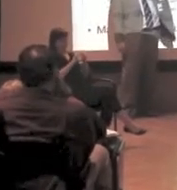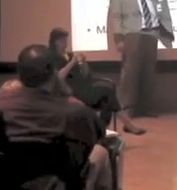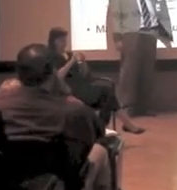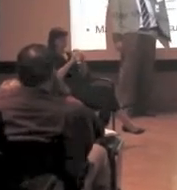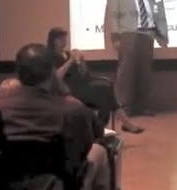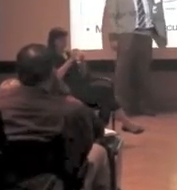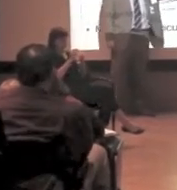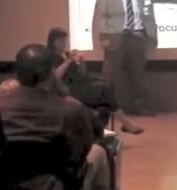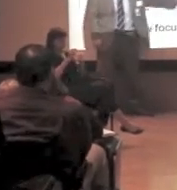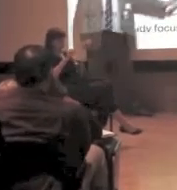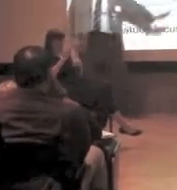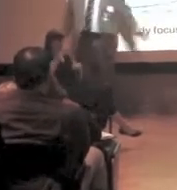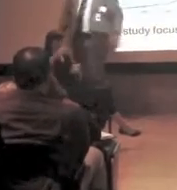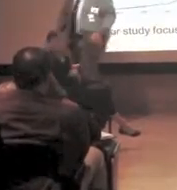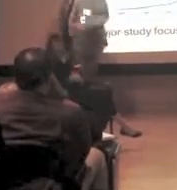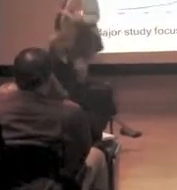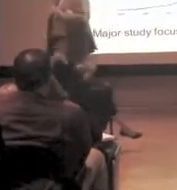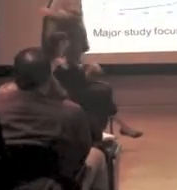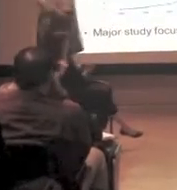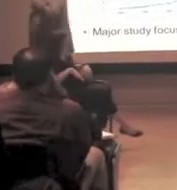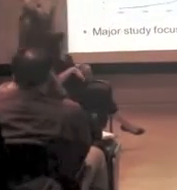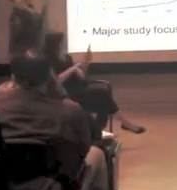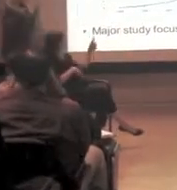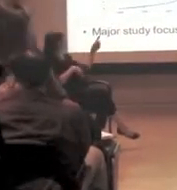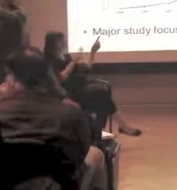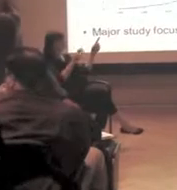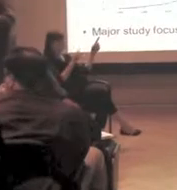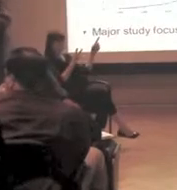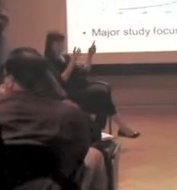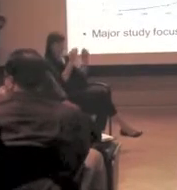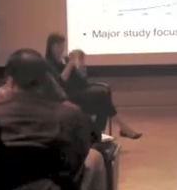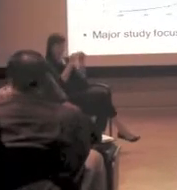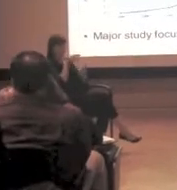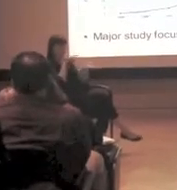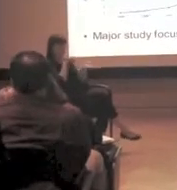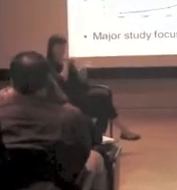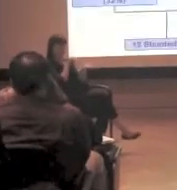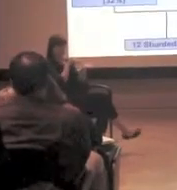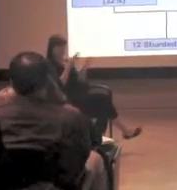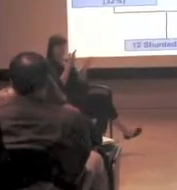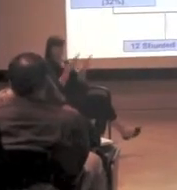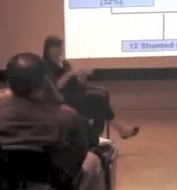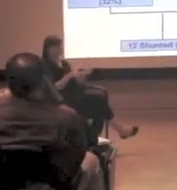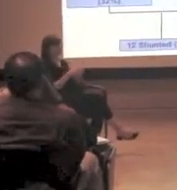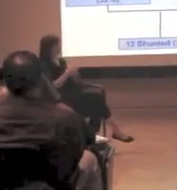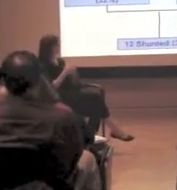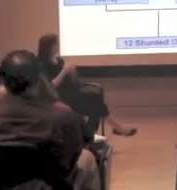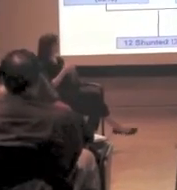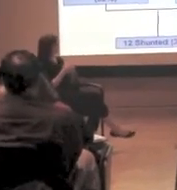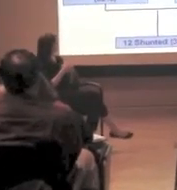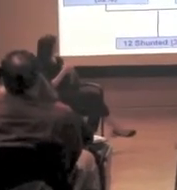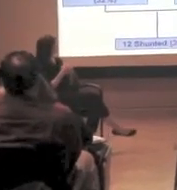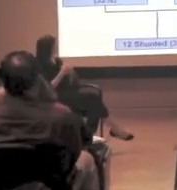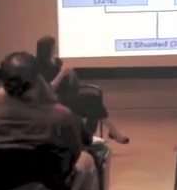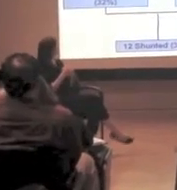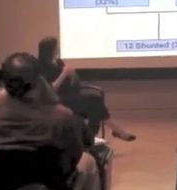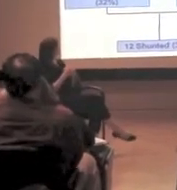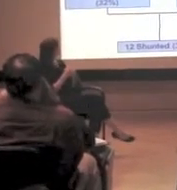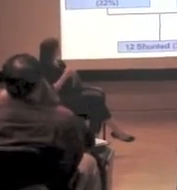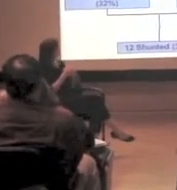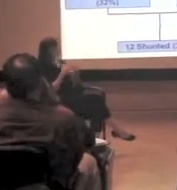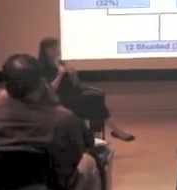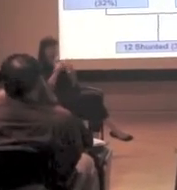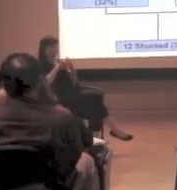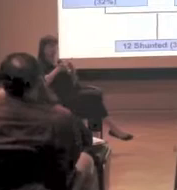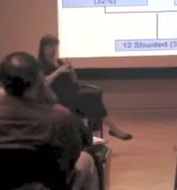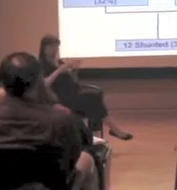her down. Okay, so in 2012, more and more studies came out, and so I've started